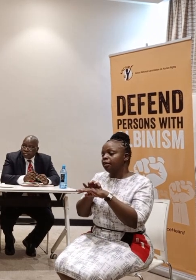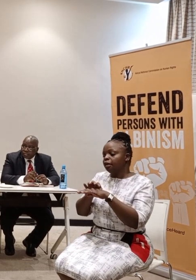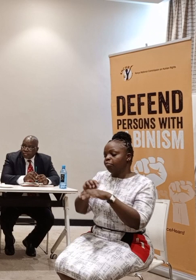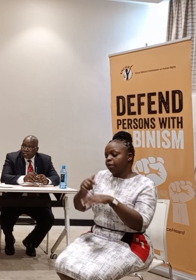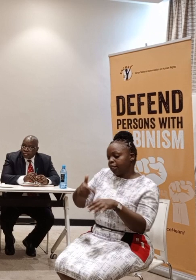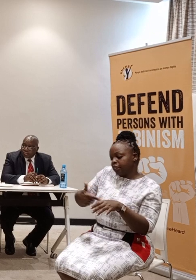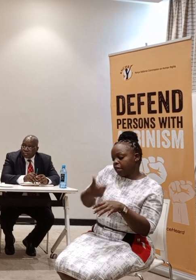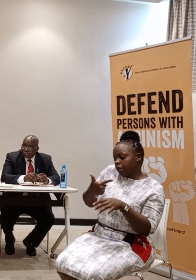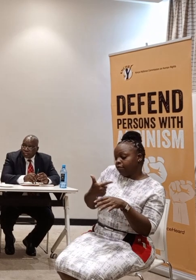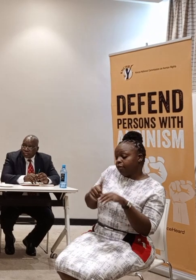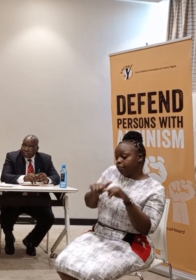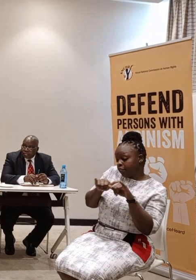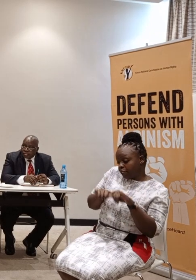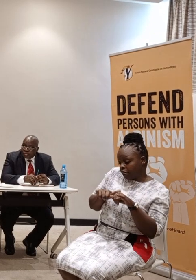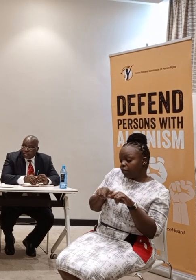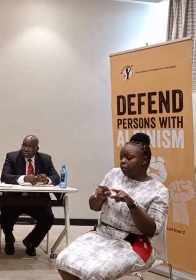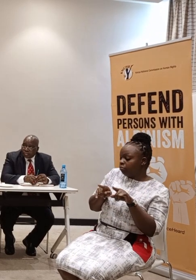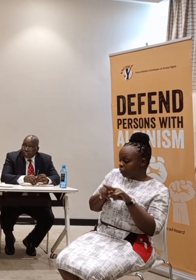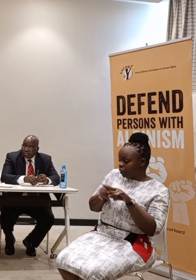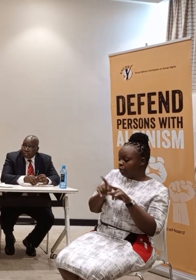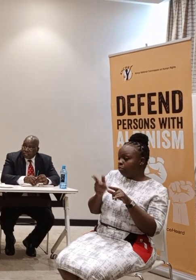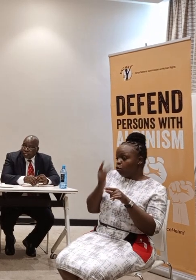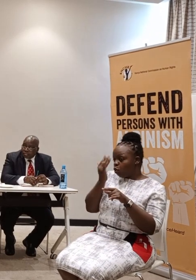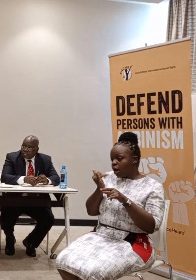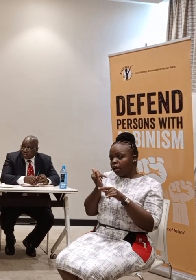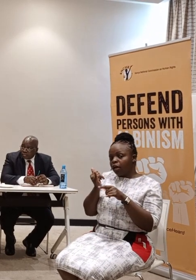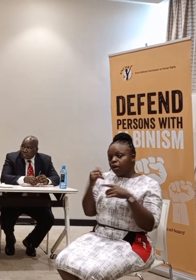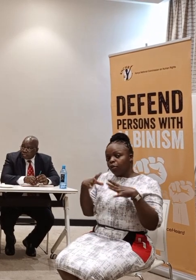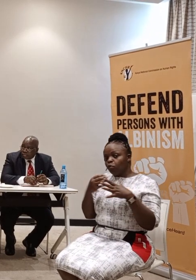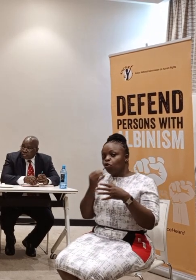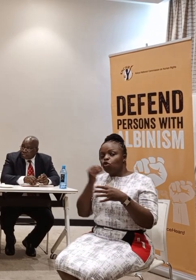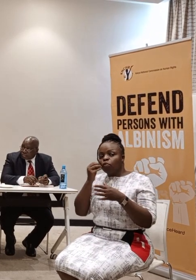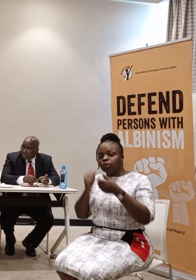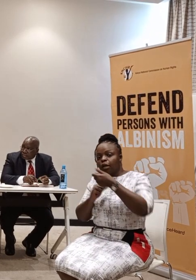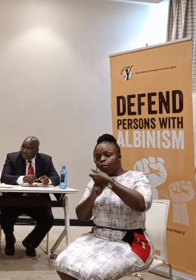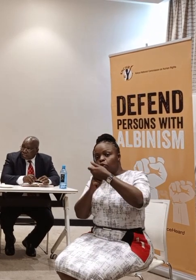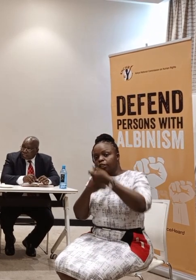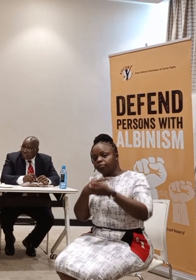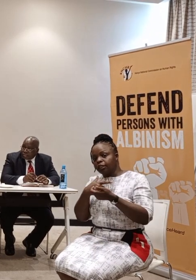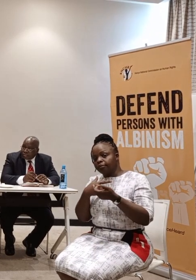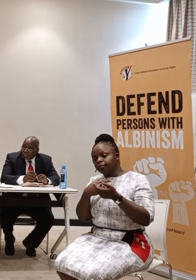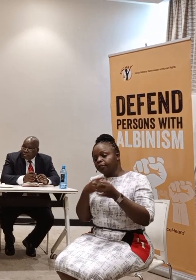hope kwa sababu watu nyumbani wali support, and then the happy pia ni support.